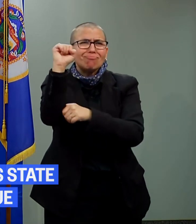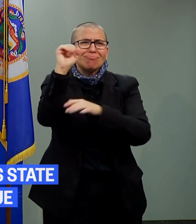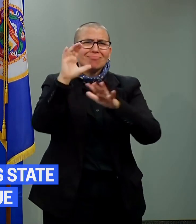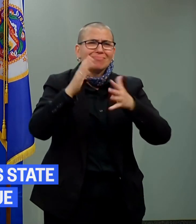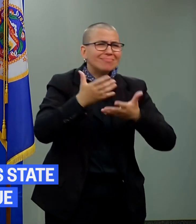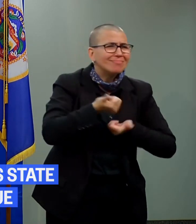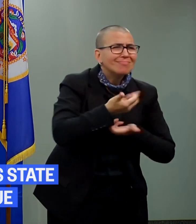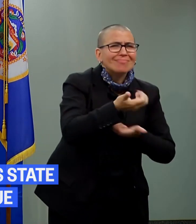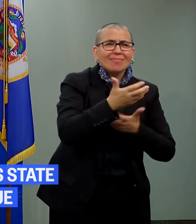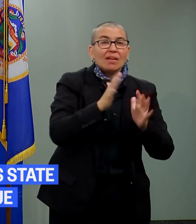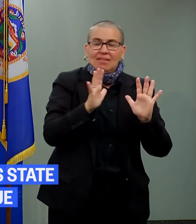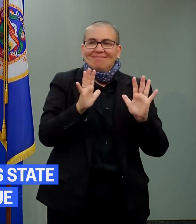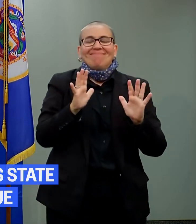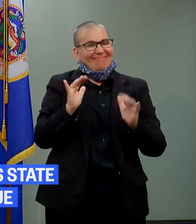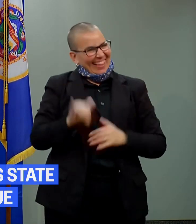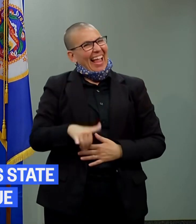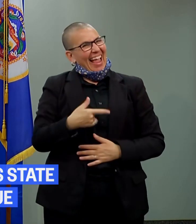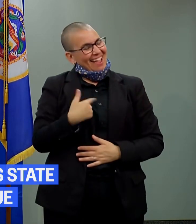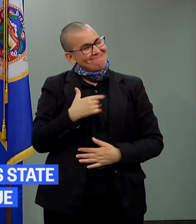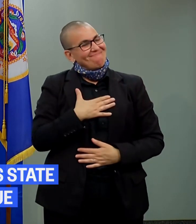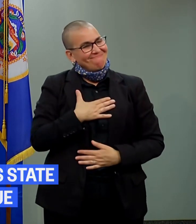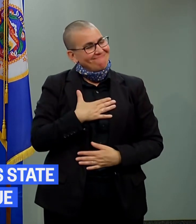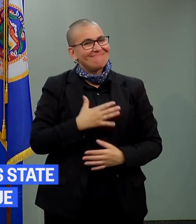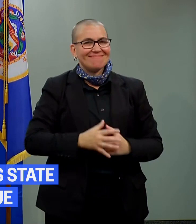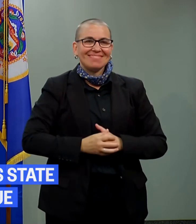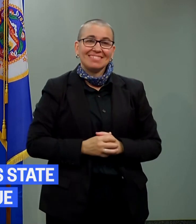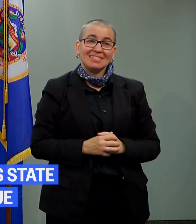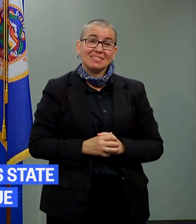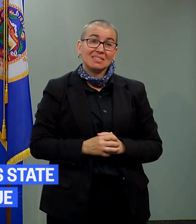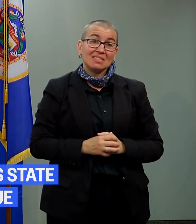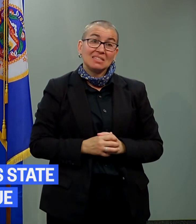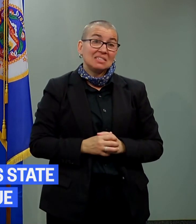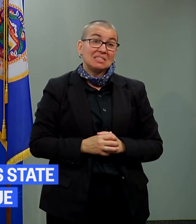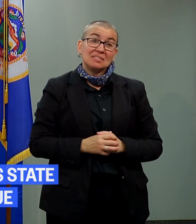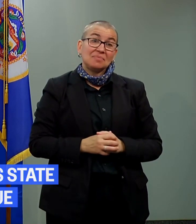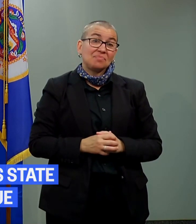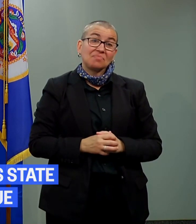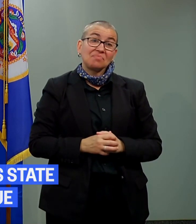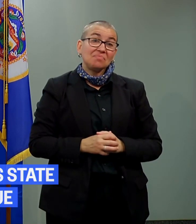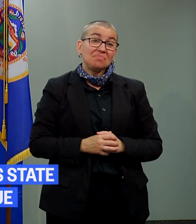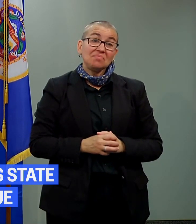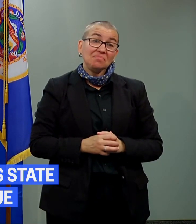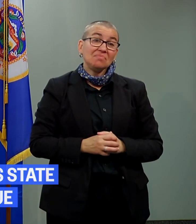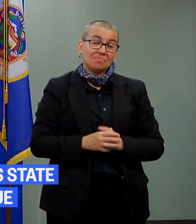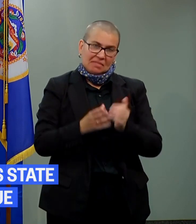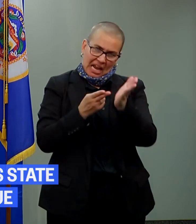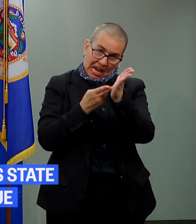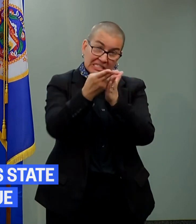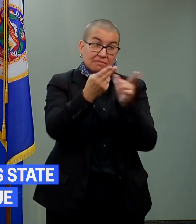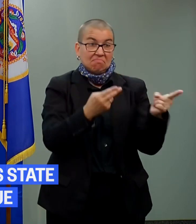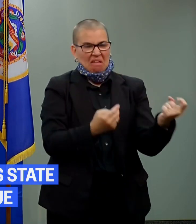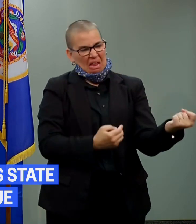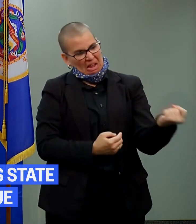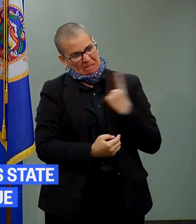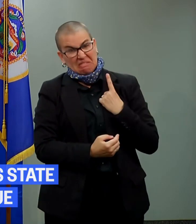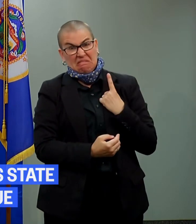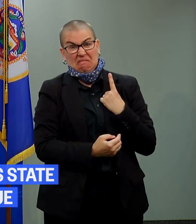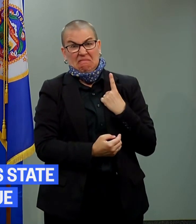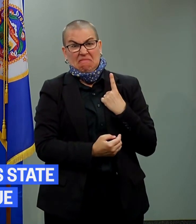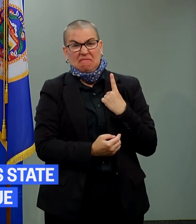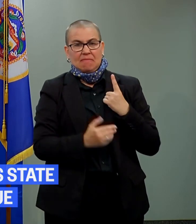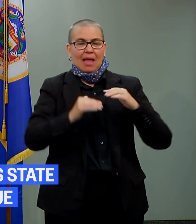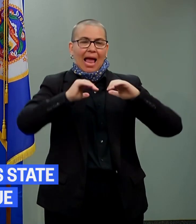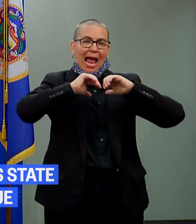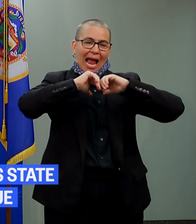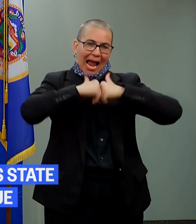he was expressing. And then a very, quite honestly, deliberate ask along the same questions of how will this be prosecuted